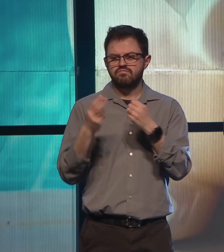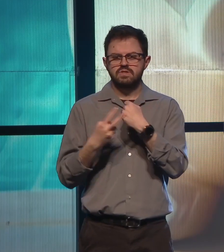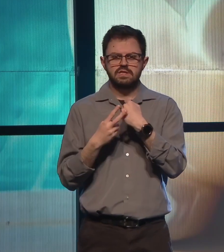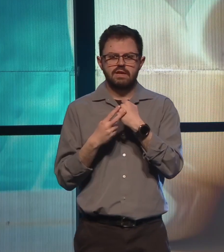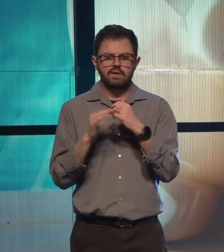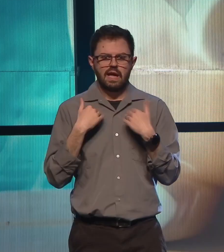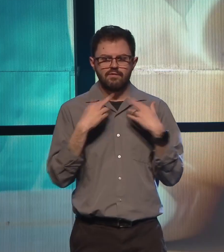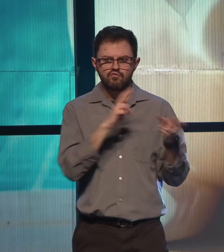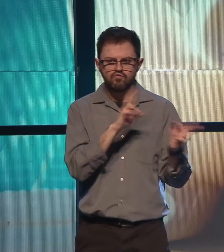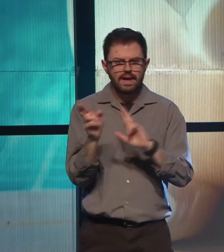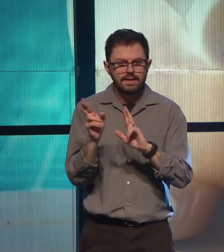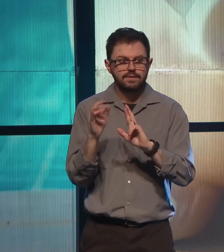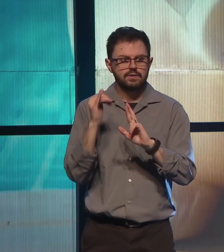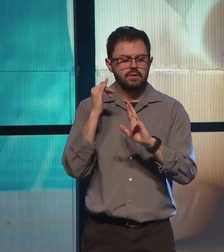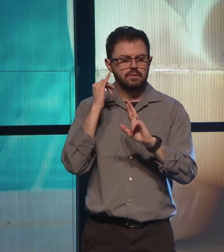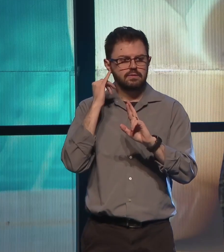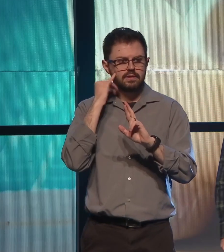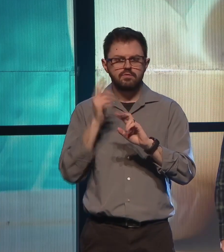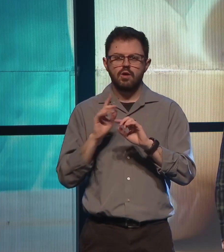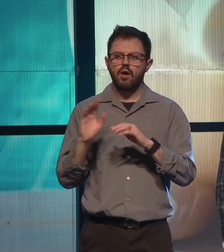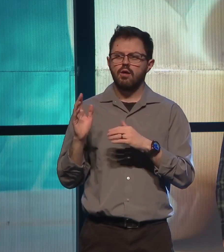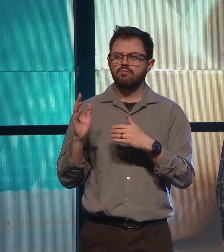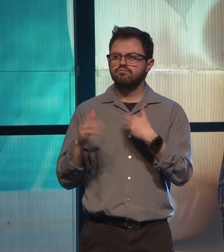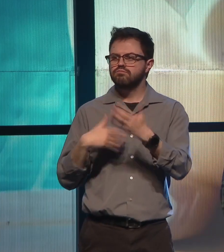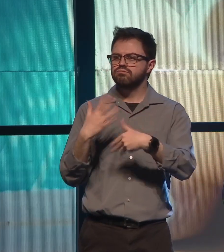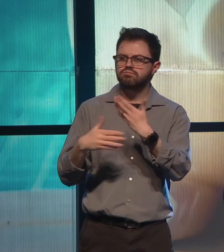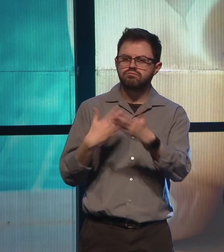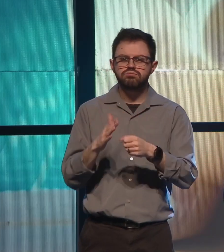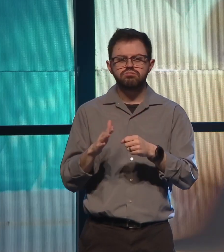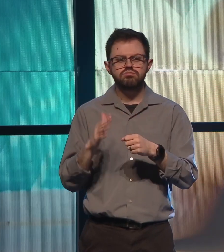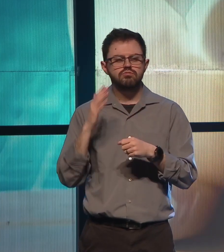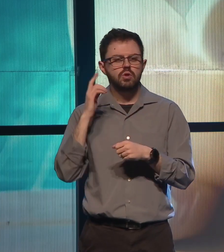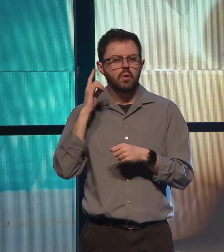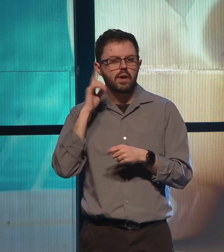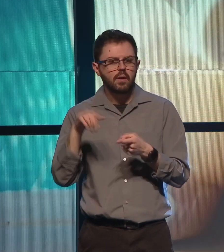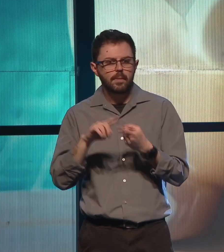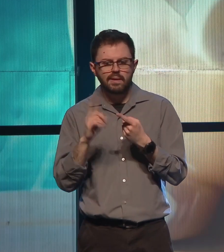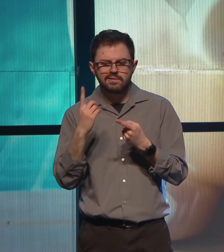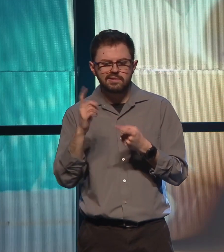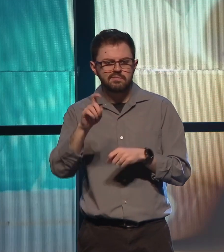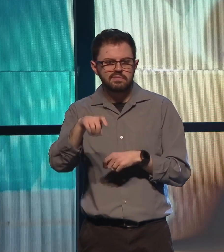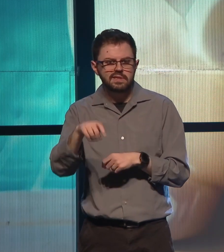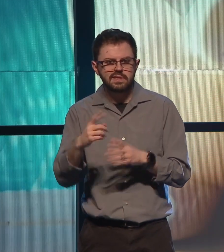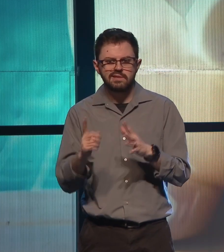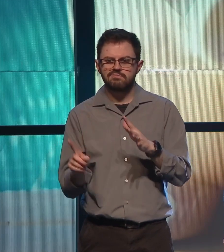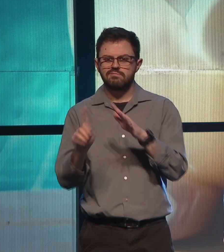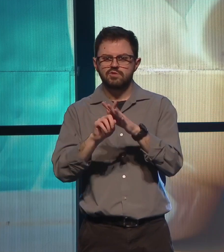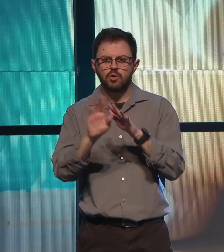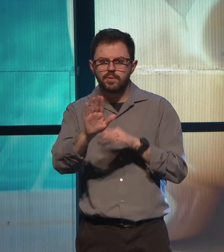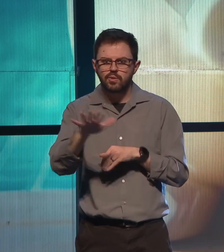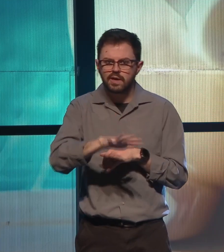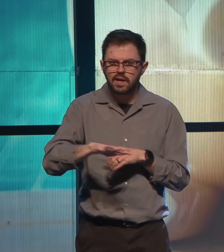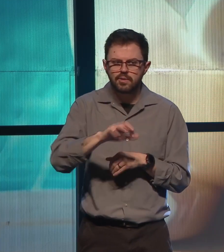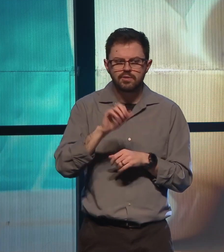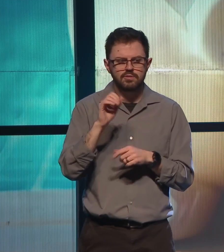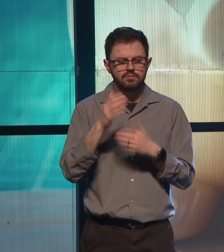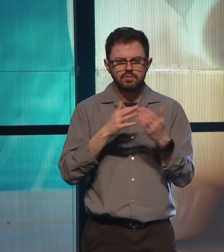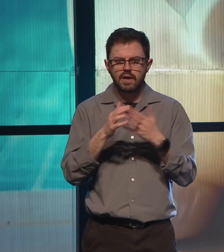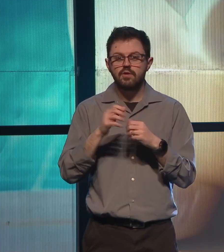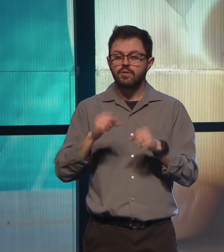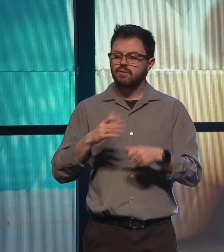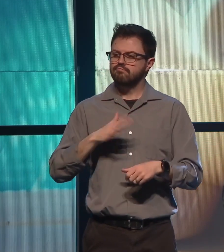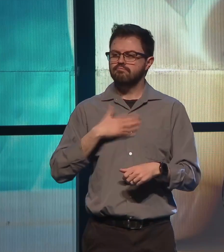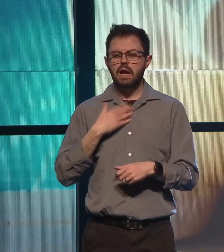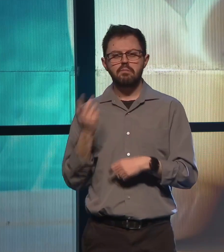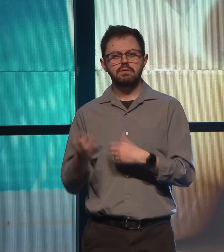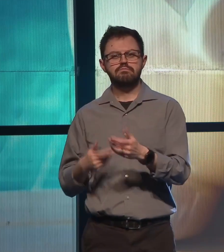neighborhood and you hear about a need, you can joyfully meet that need. And